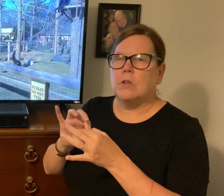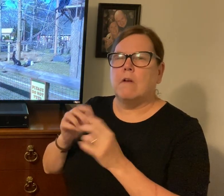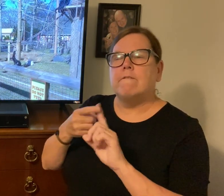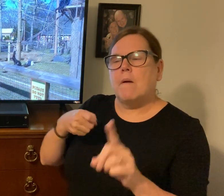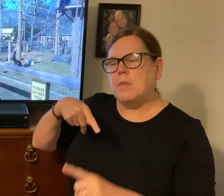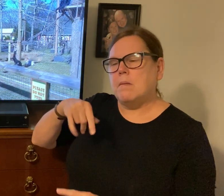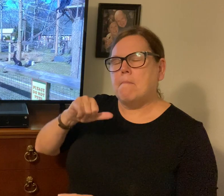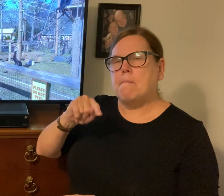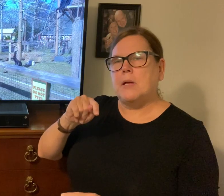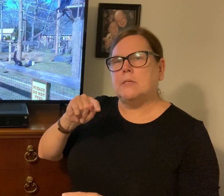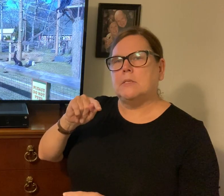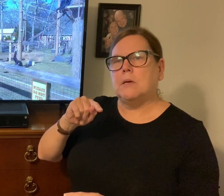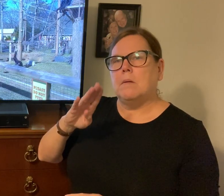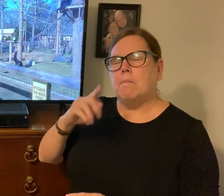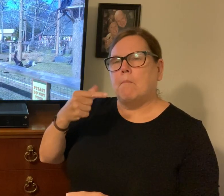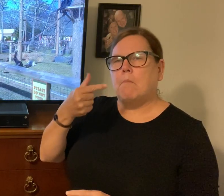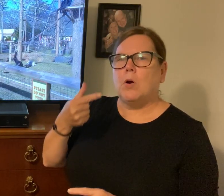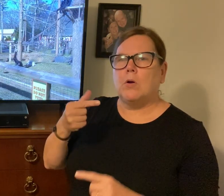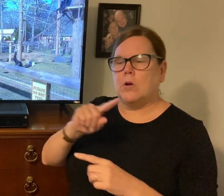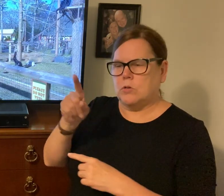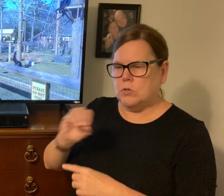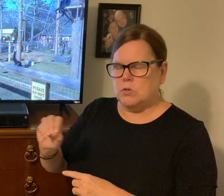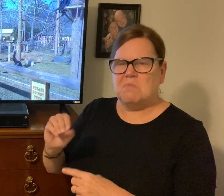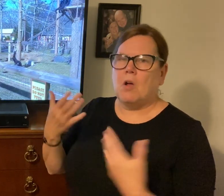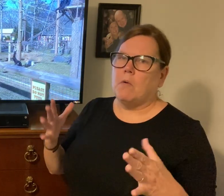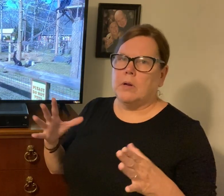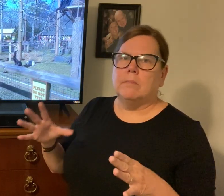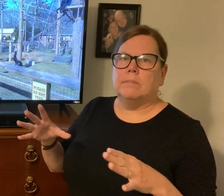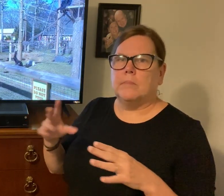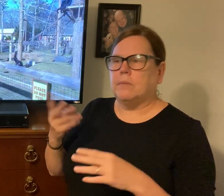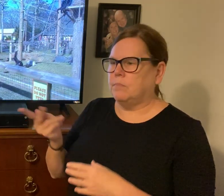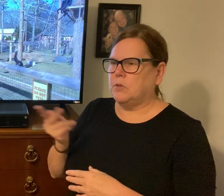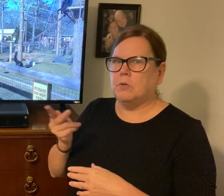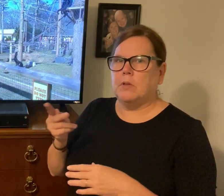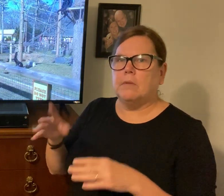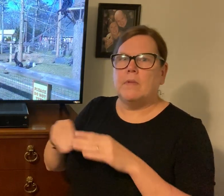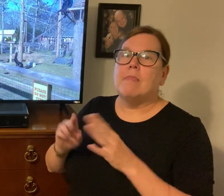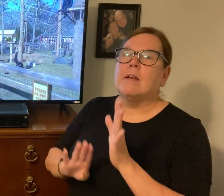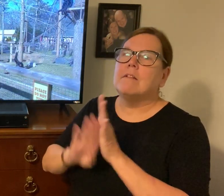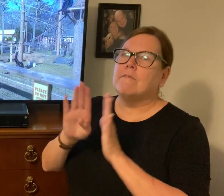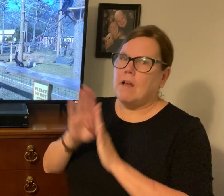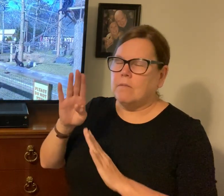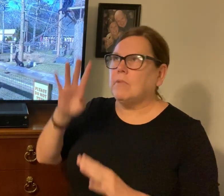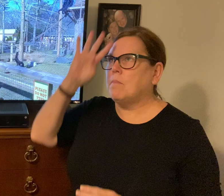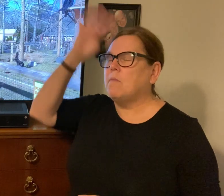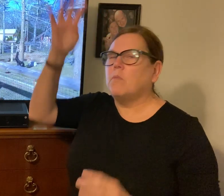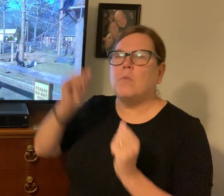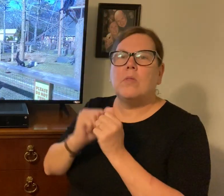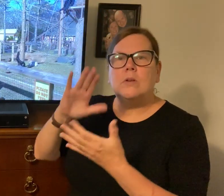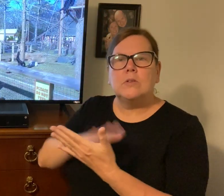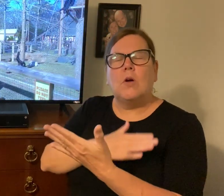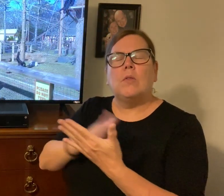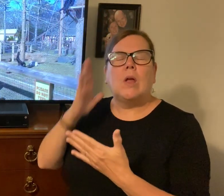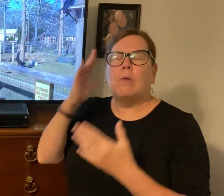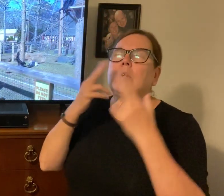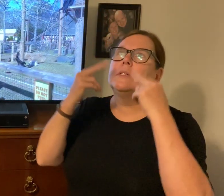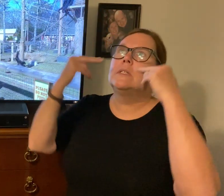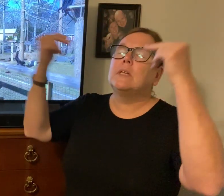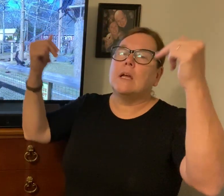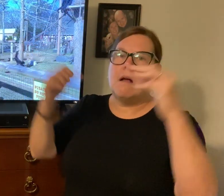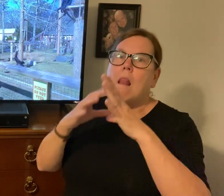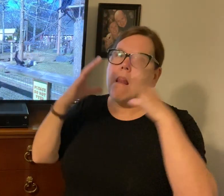Zoo. They were already in a bonded pair. They already had a song developed, and they'll sing a lot as they're getting their song